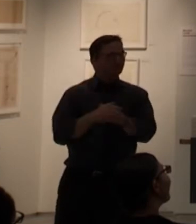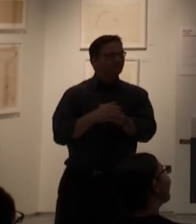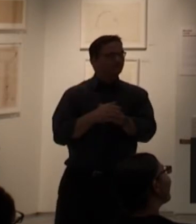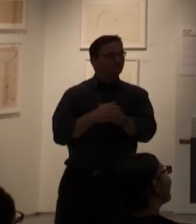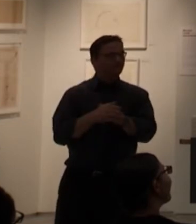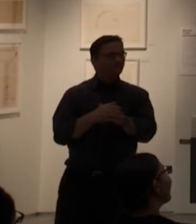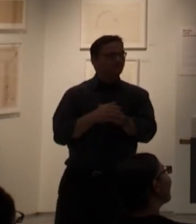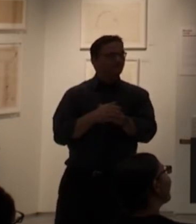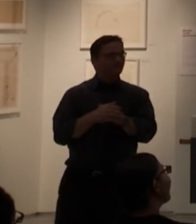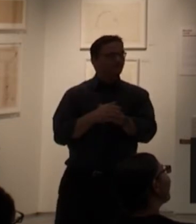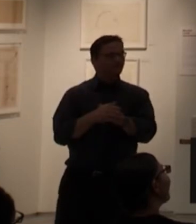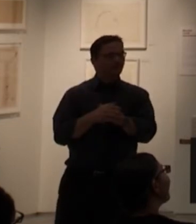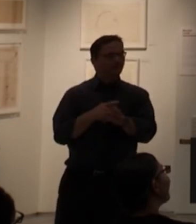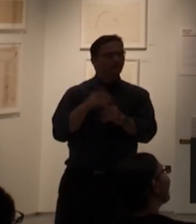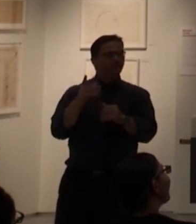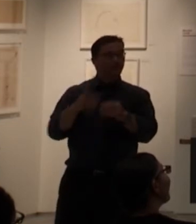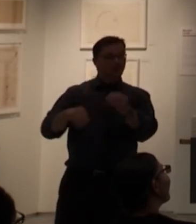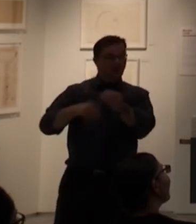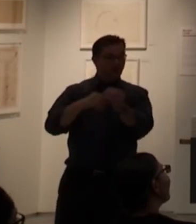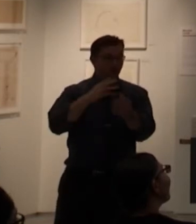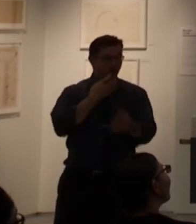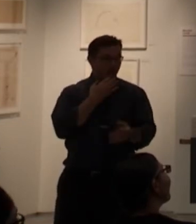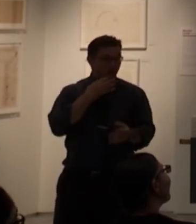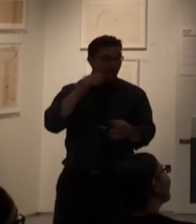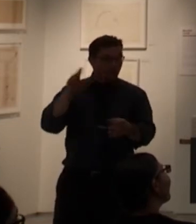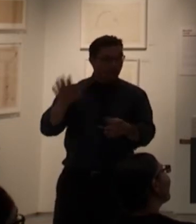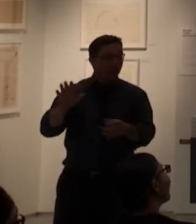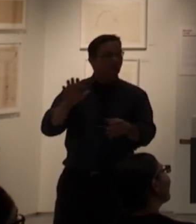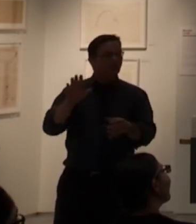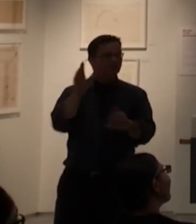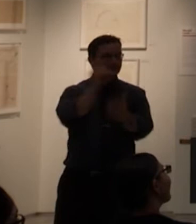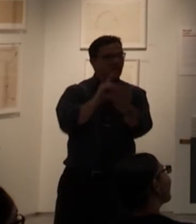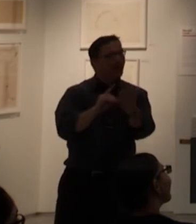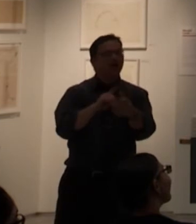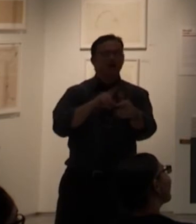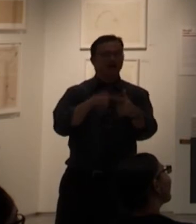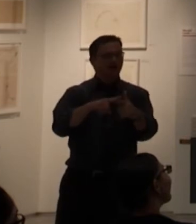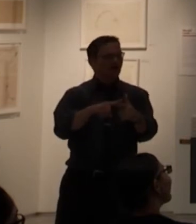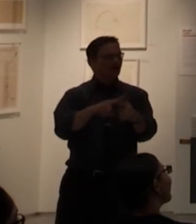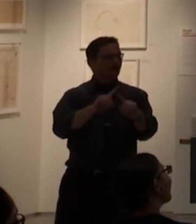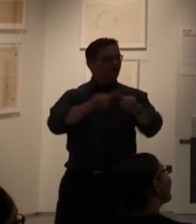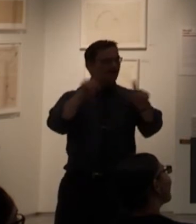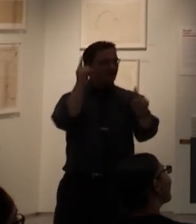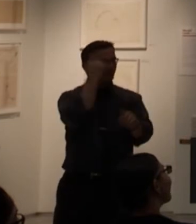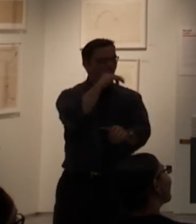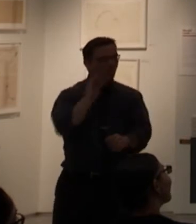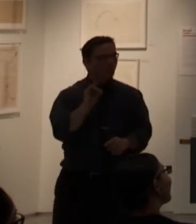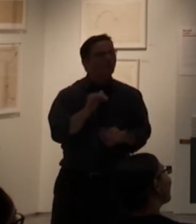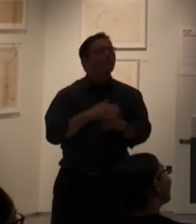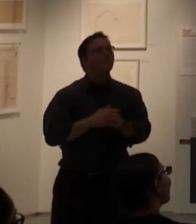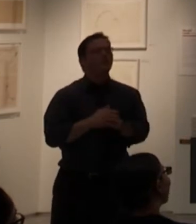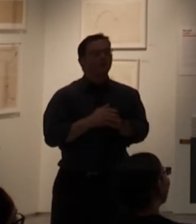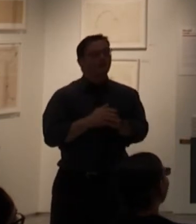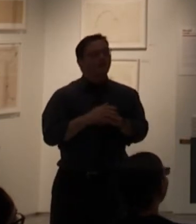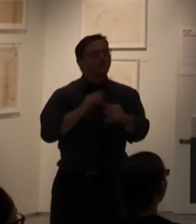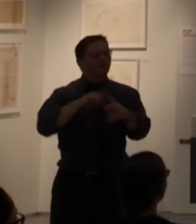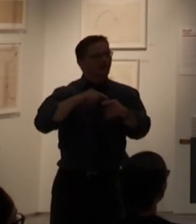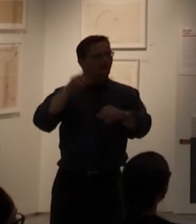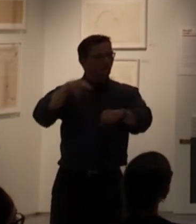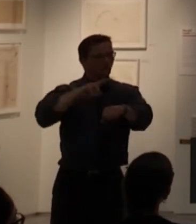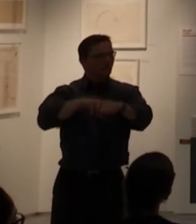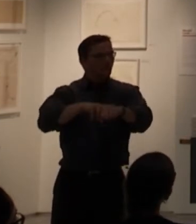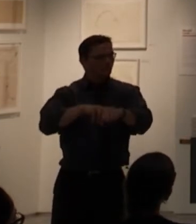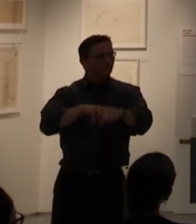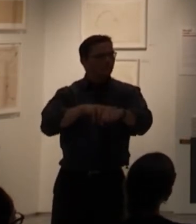took and added color, and all of a sudden it just had a different look than the traditional silver we were